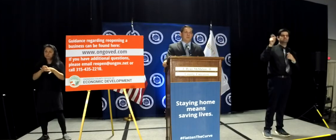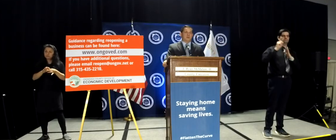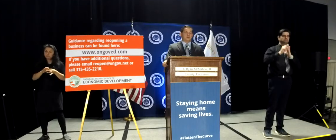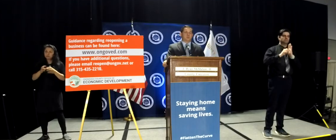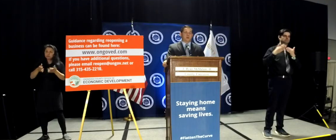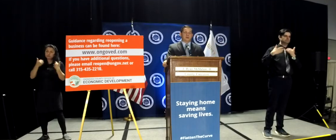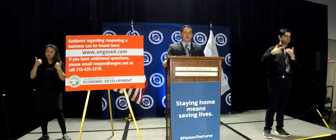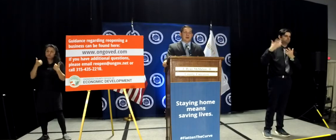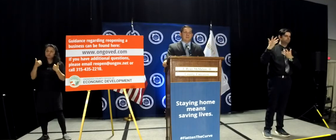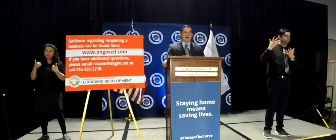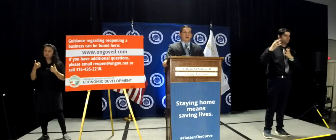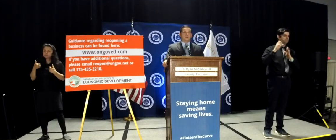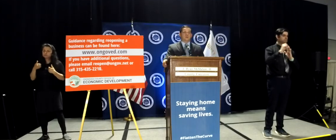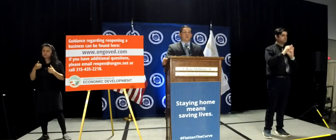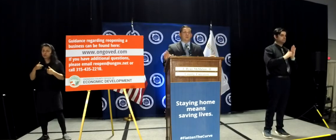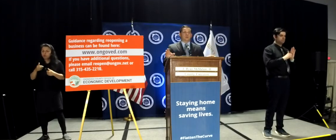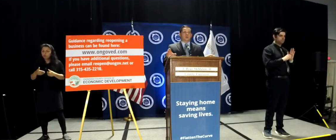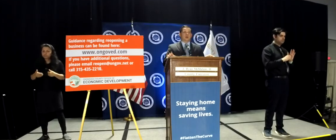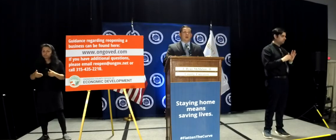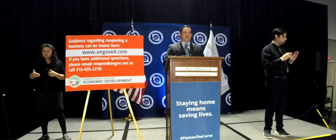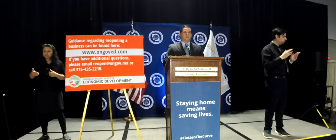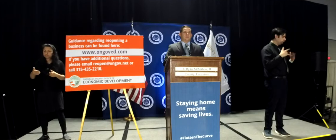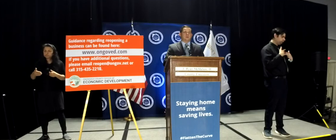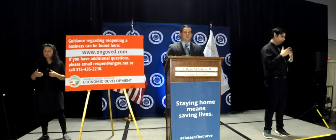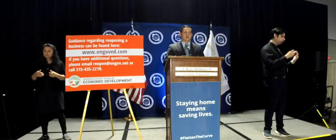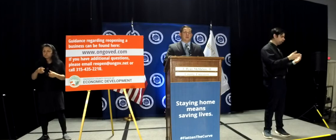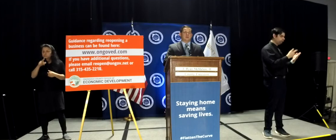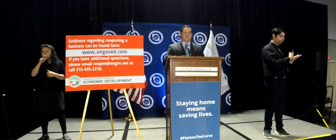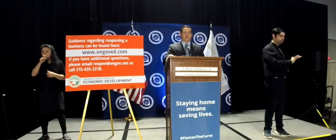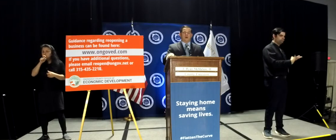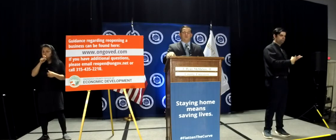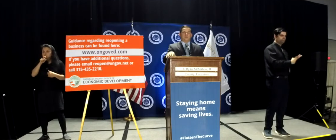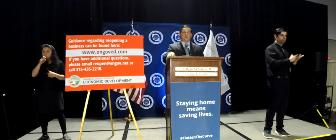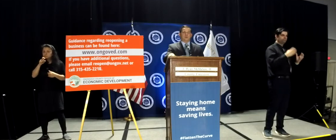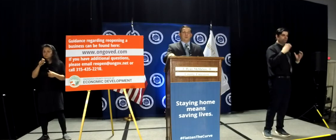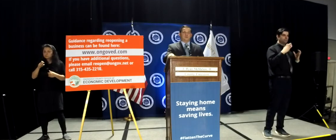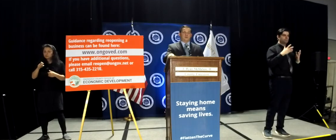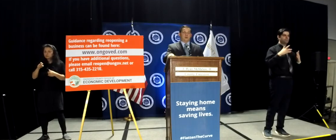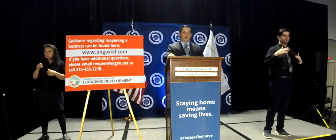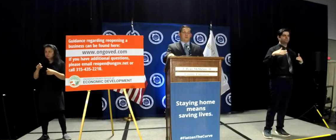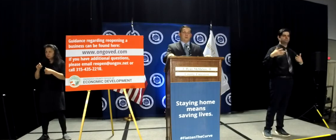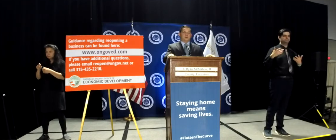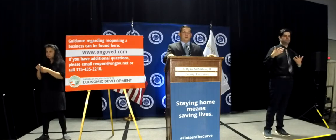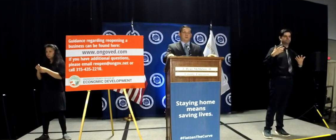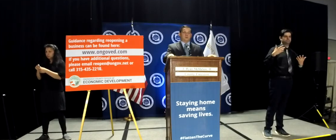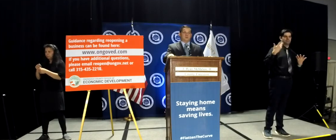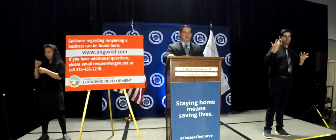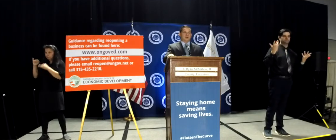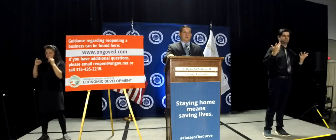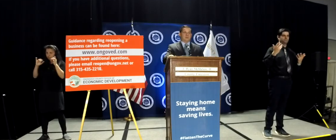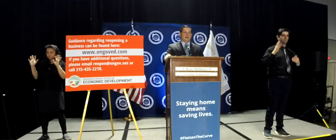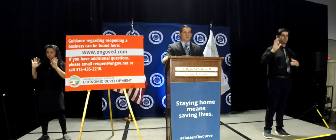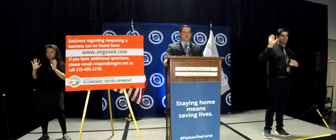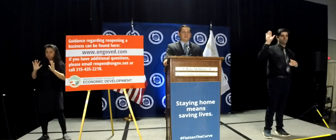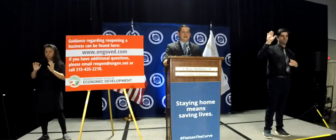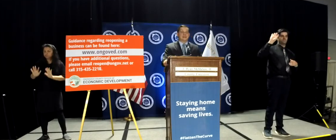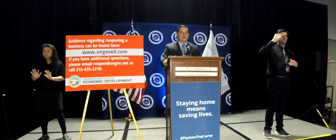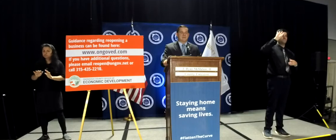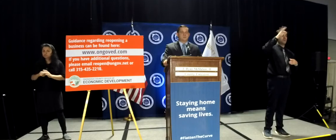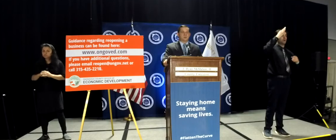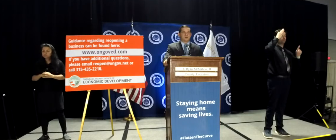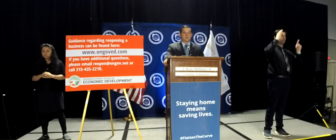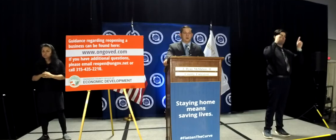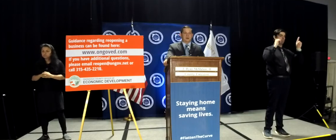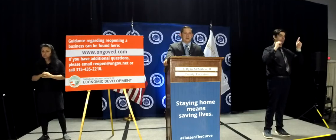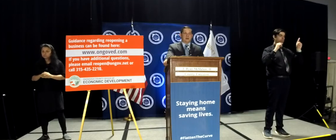endorse that. But at this point, I'm not going to get involved with the federal government or state government. I'm not going to pick sides on